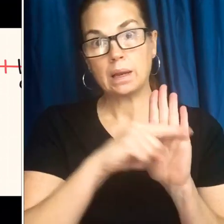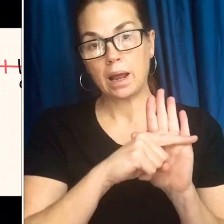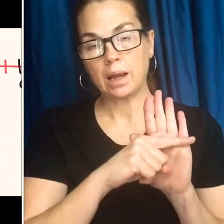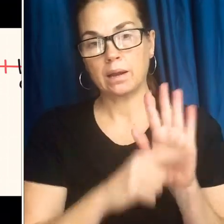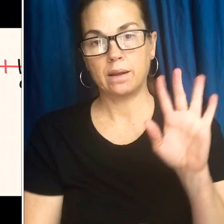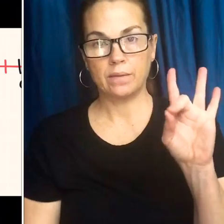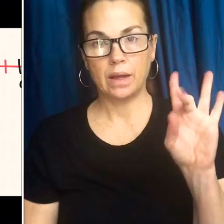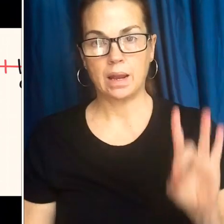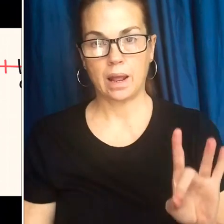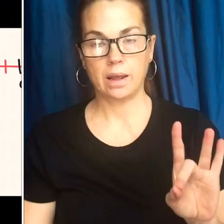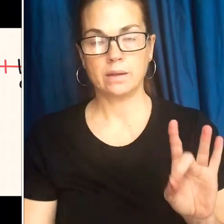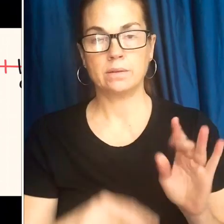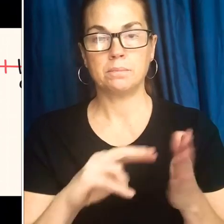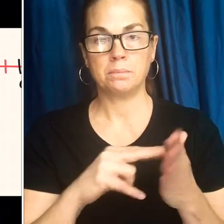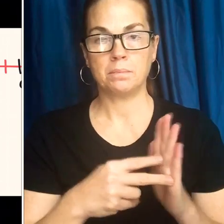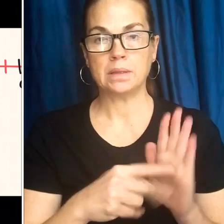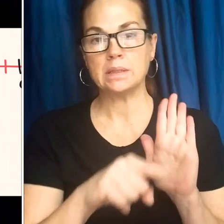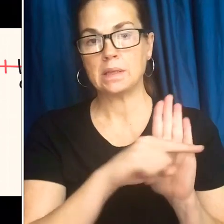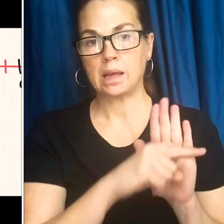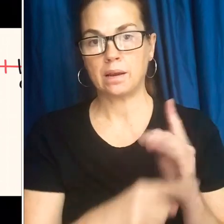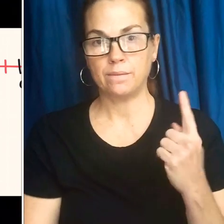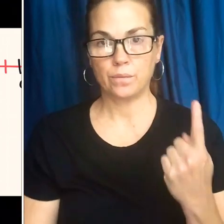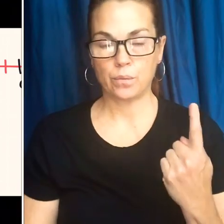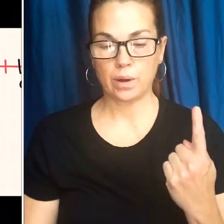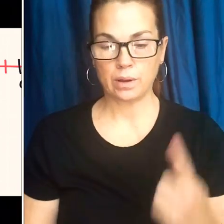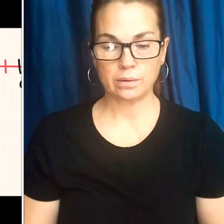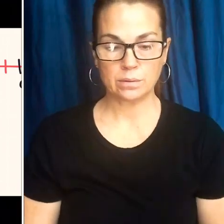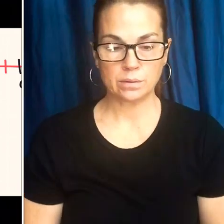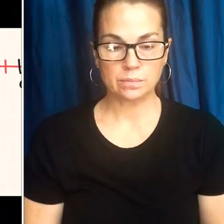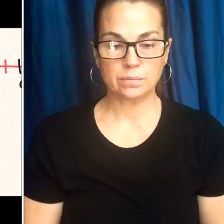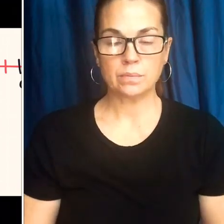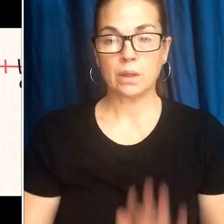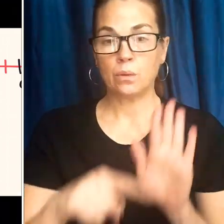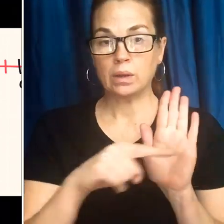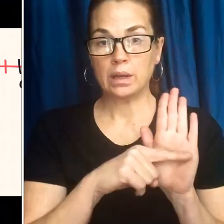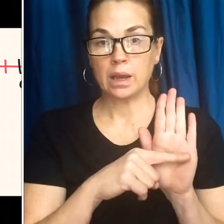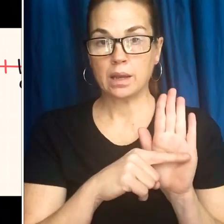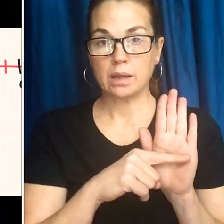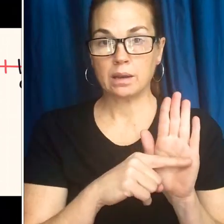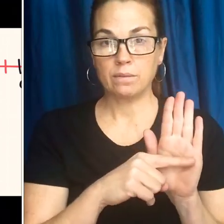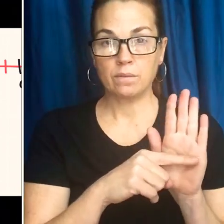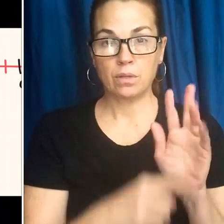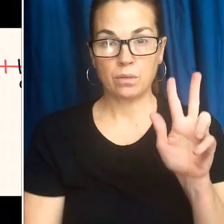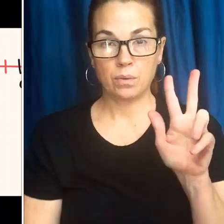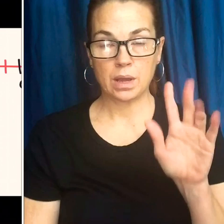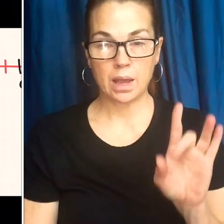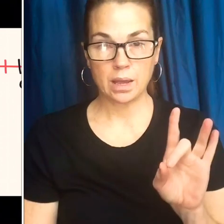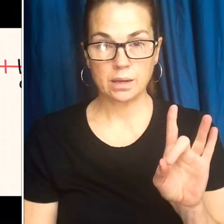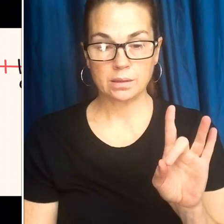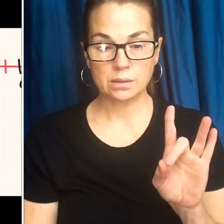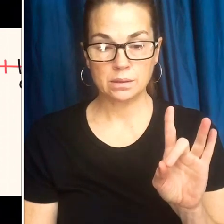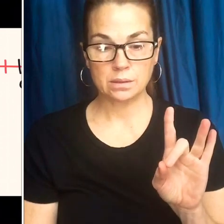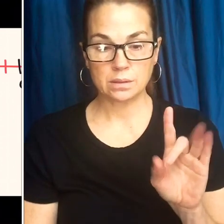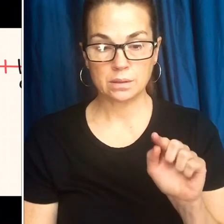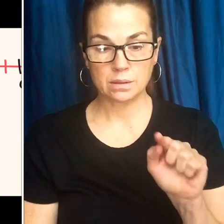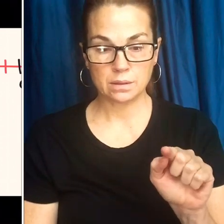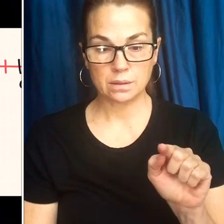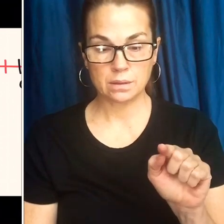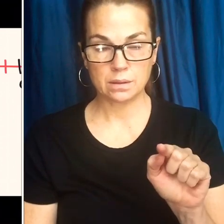Negative 3/8. And negative 6/8, which is more negative, would be here, further to